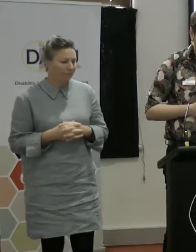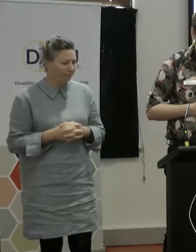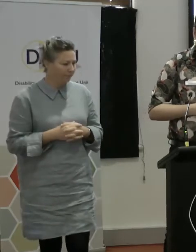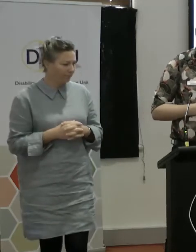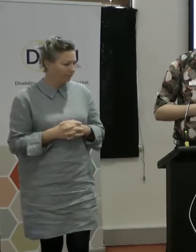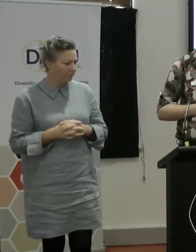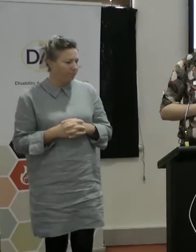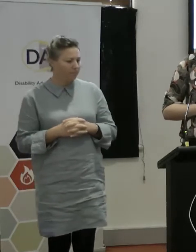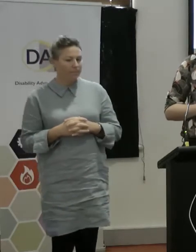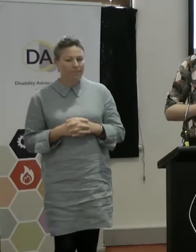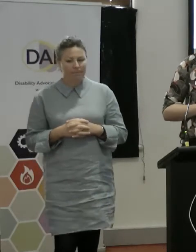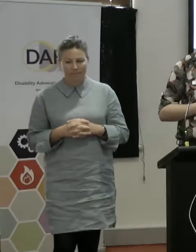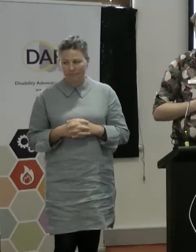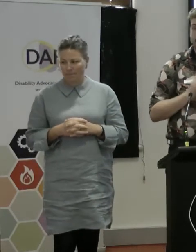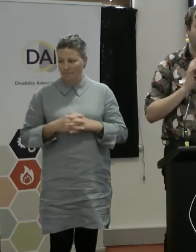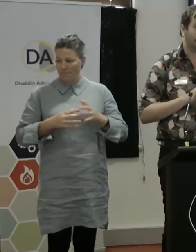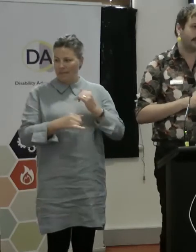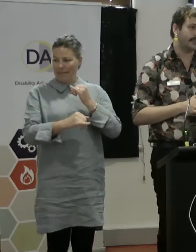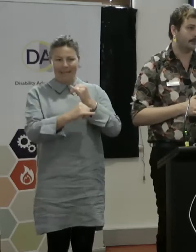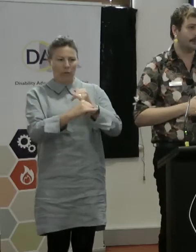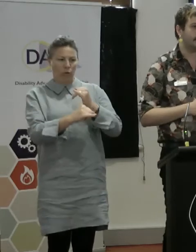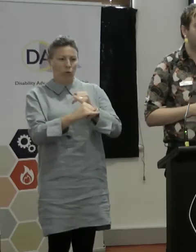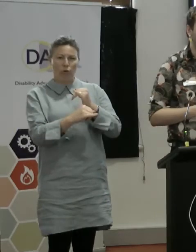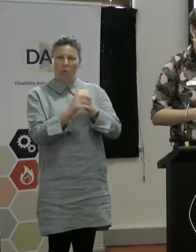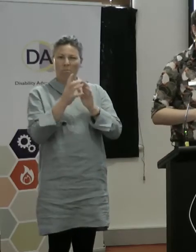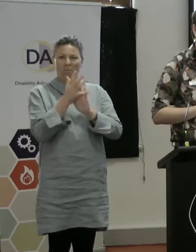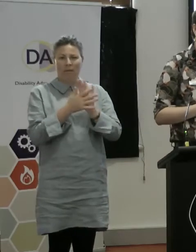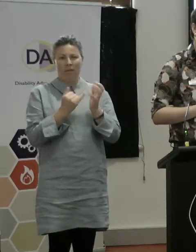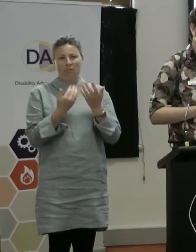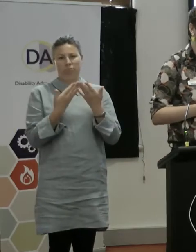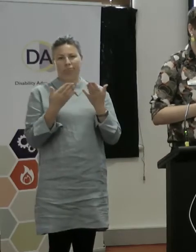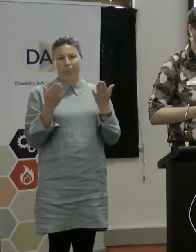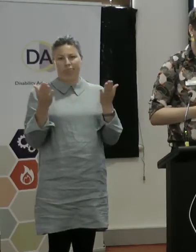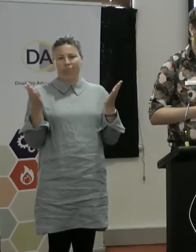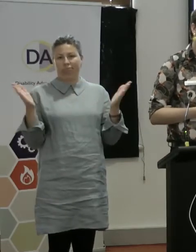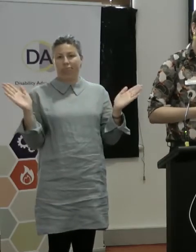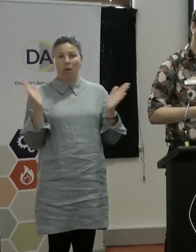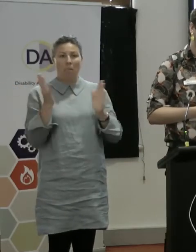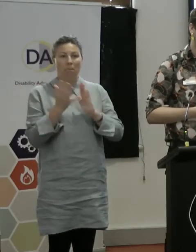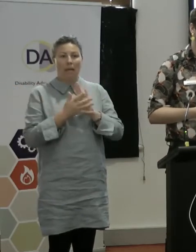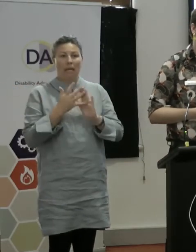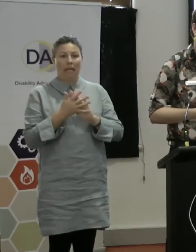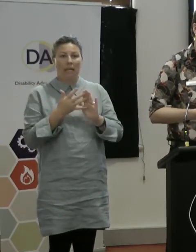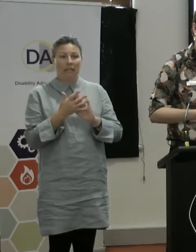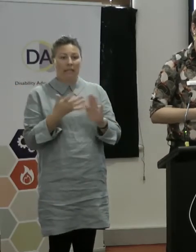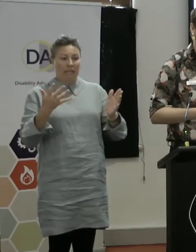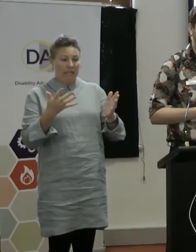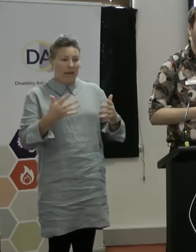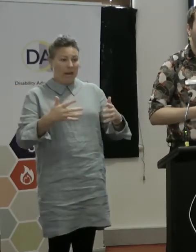The definition of institution is really, really broad. So it's basically anything that isn't a family or a person by